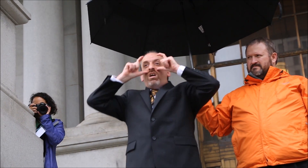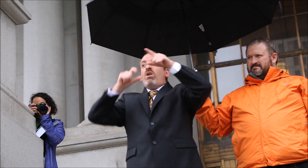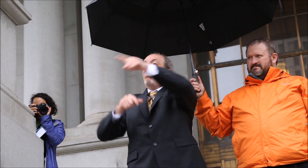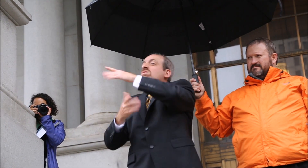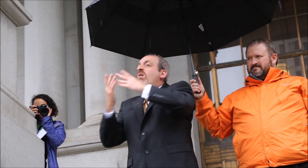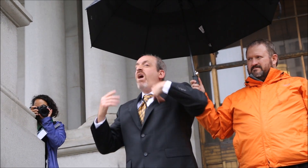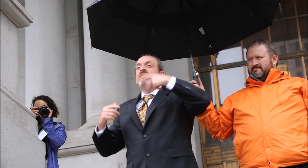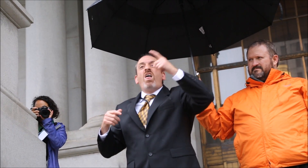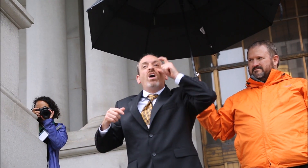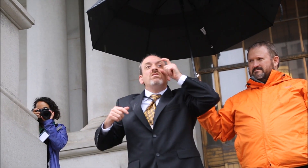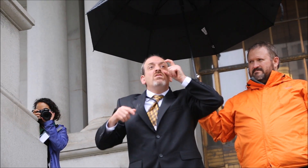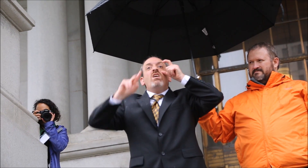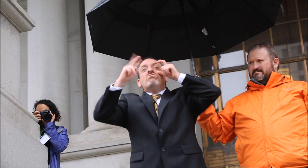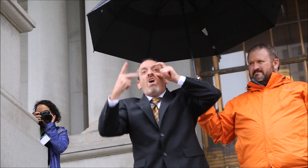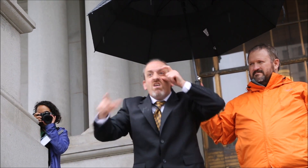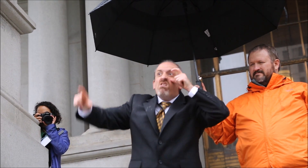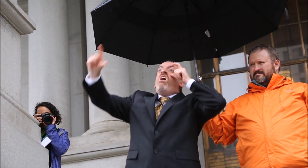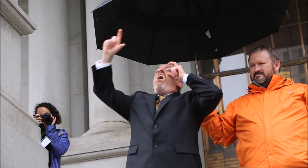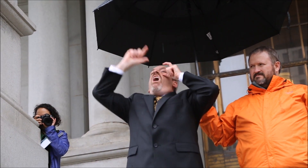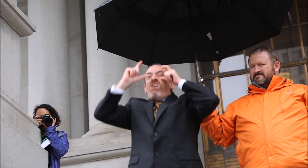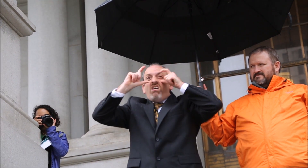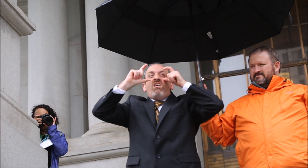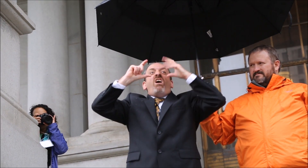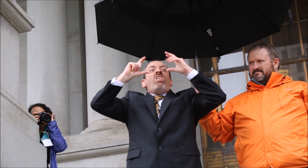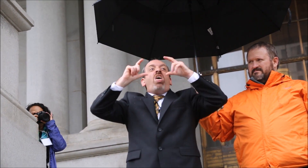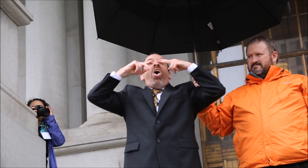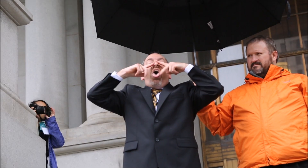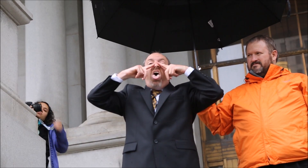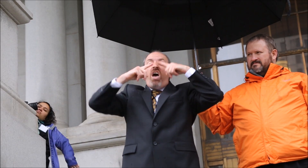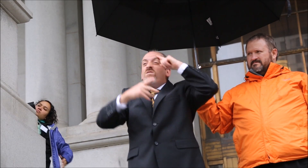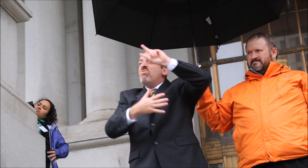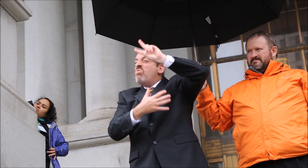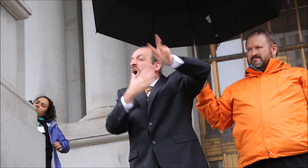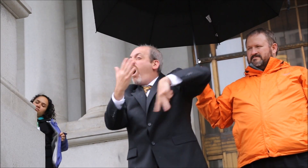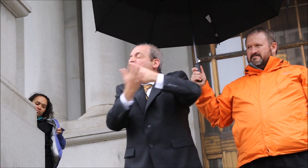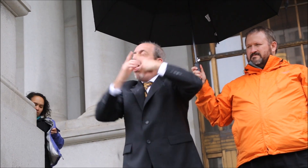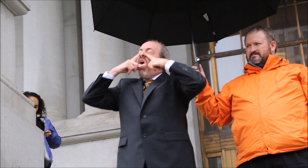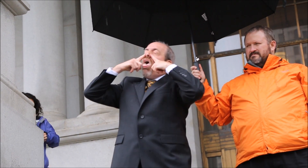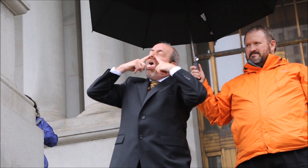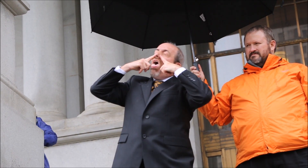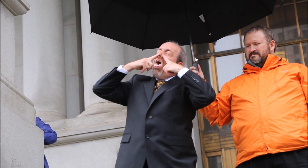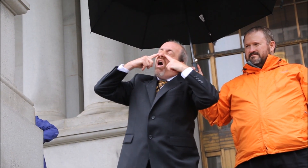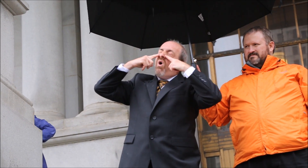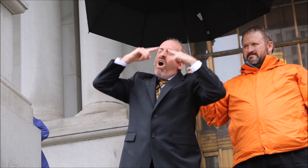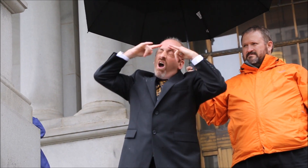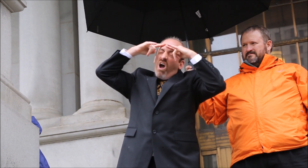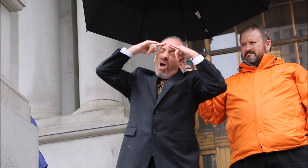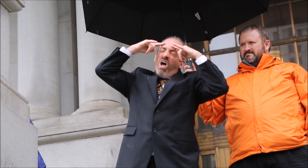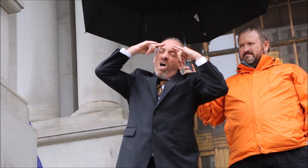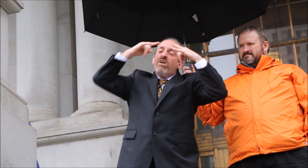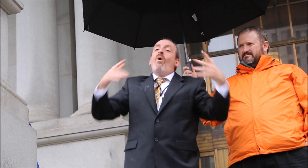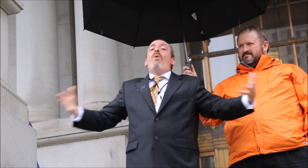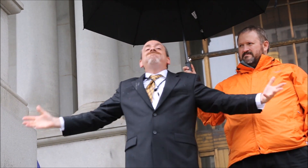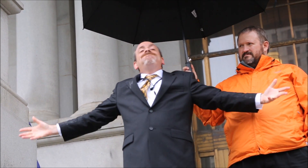have any of that. There's just this testing and this discrimination. It's just discrimination in regards to testing just can't happen. We don't have the language, we don't have